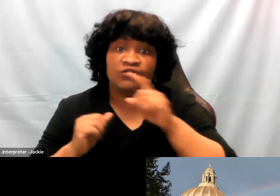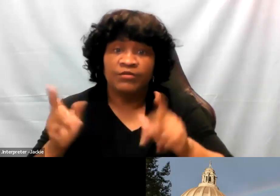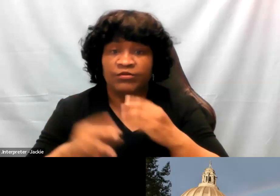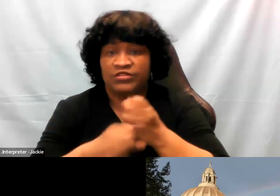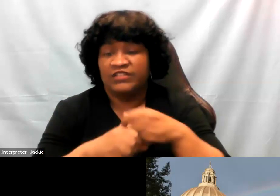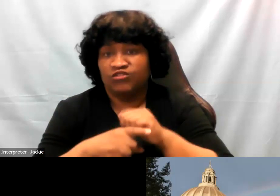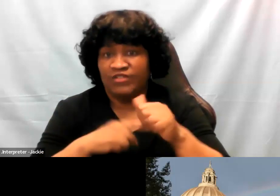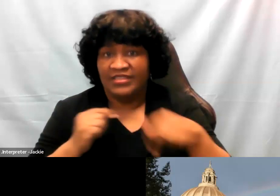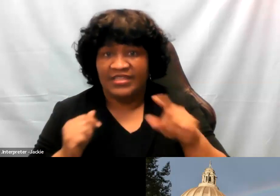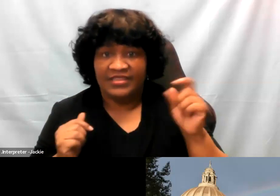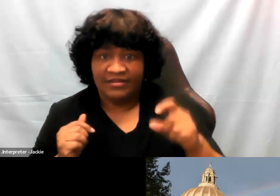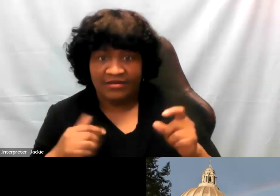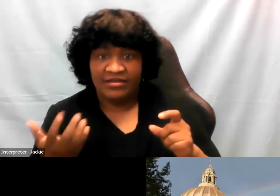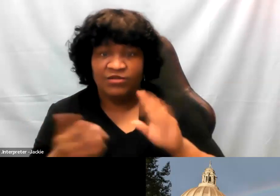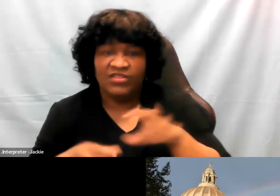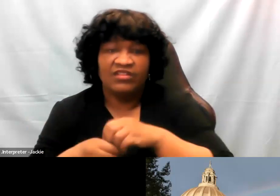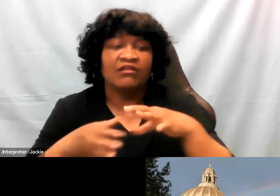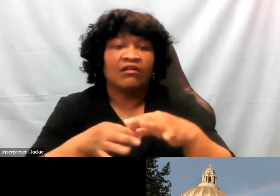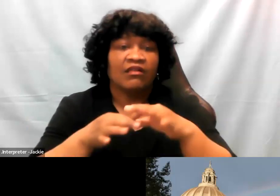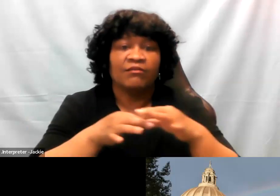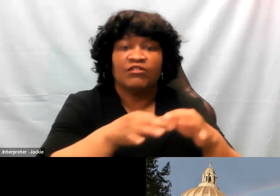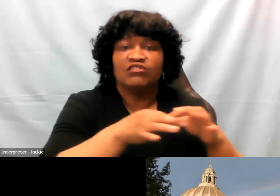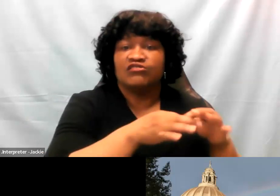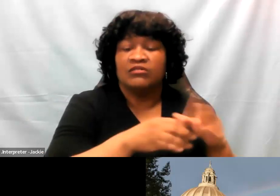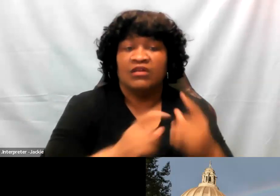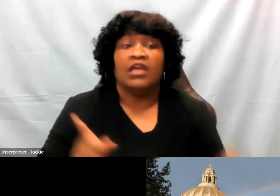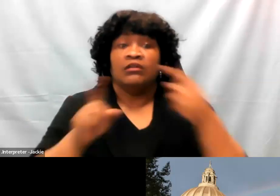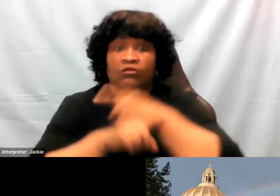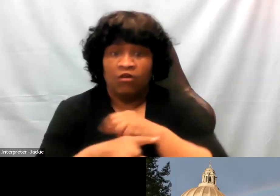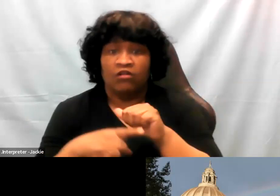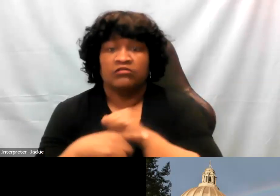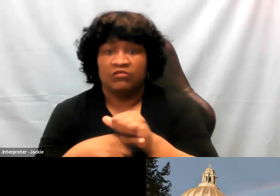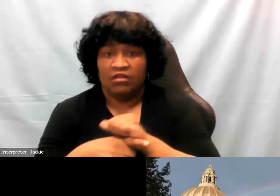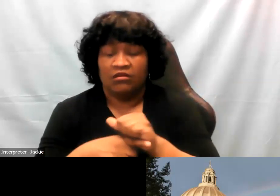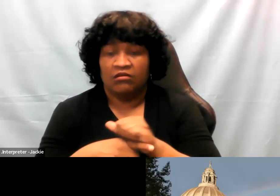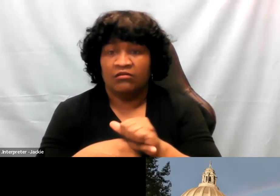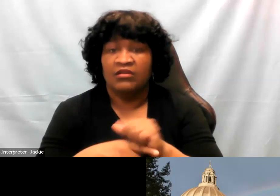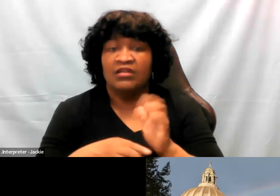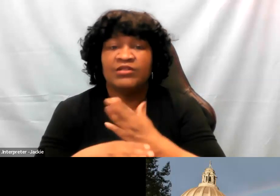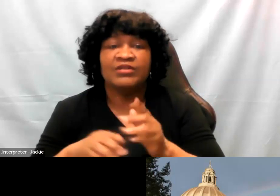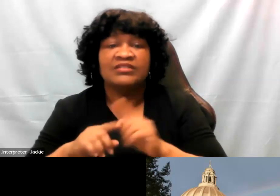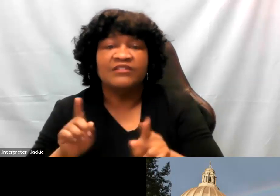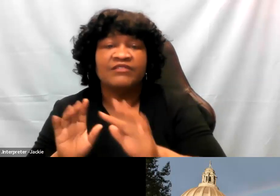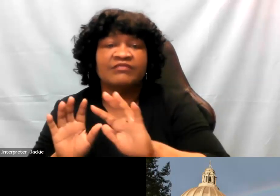training that they need, and then this collaboration and cross training between different